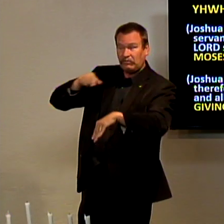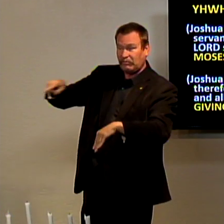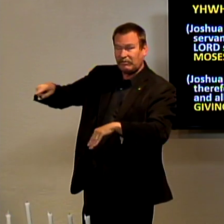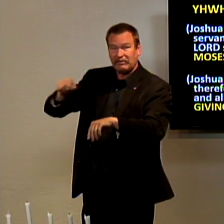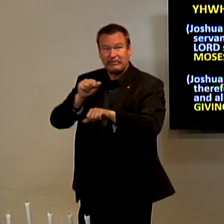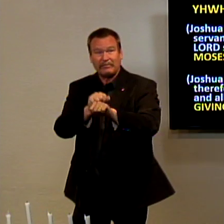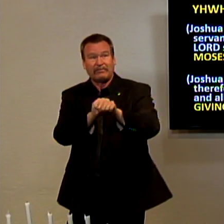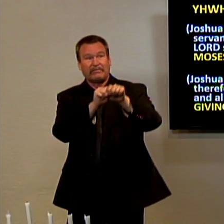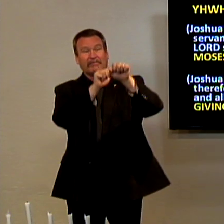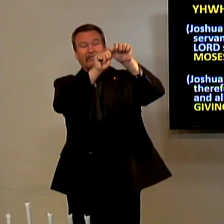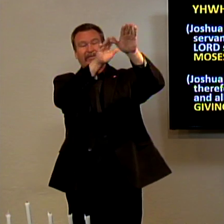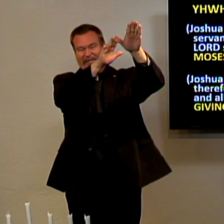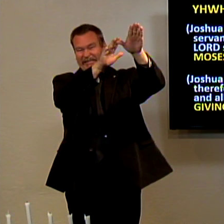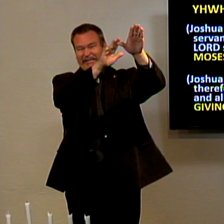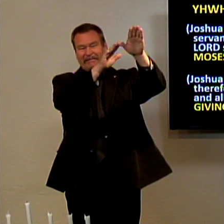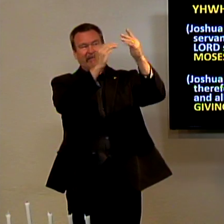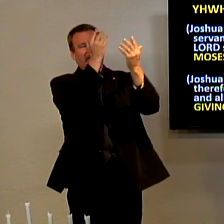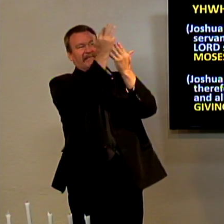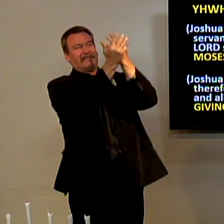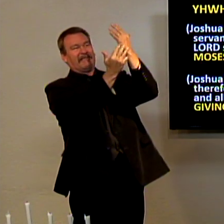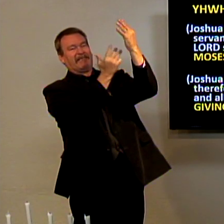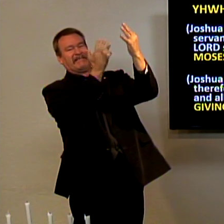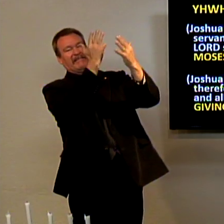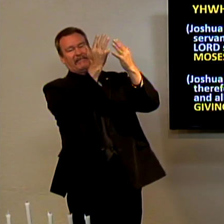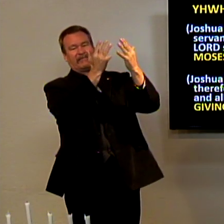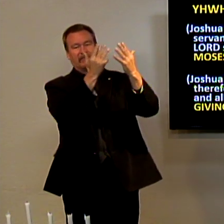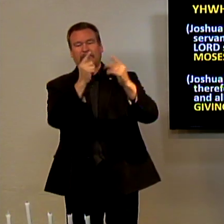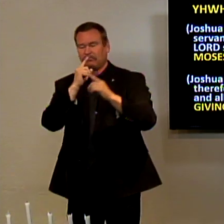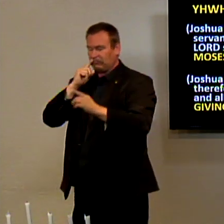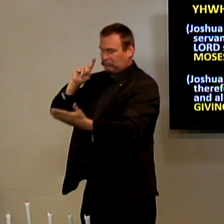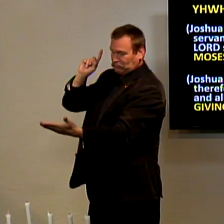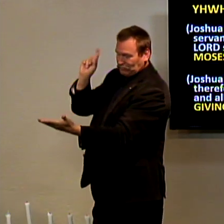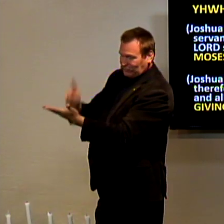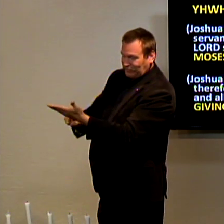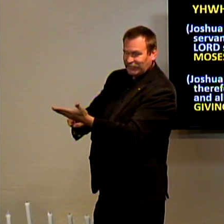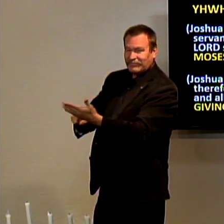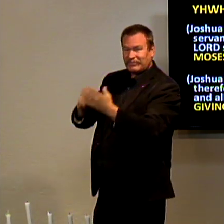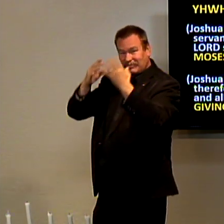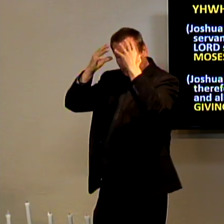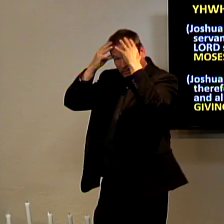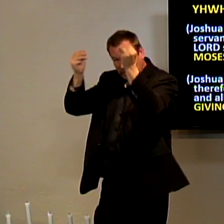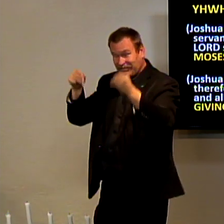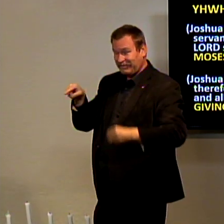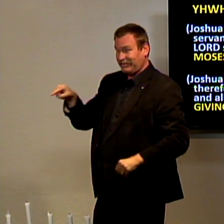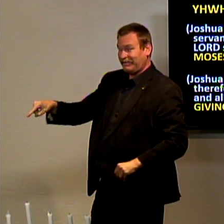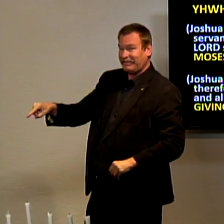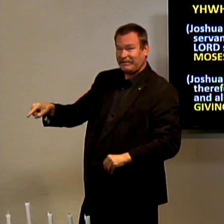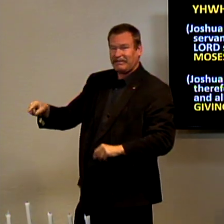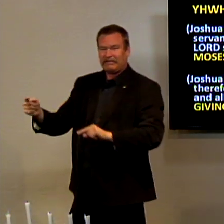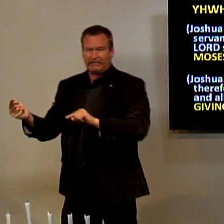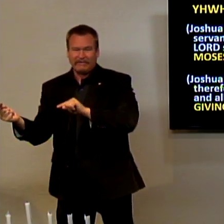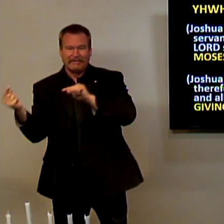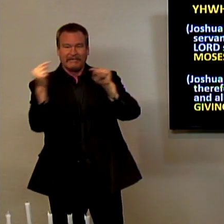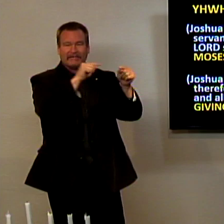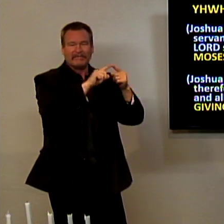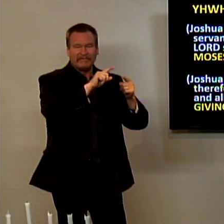buried his two sons. He had gone up on the mountain. Remember that he had seen God in the